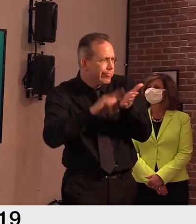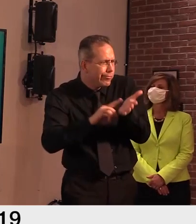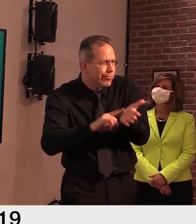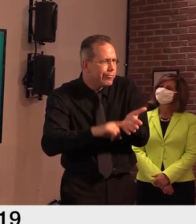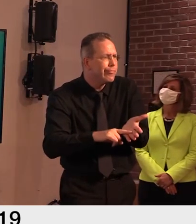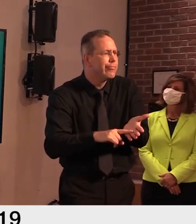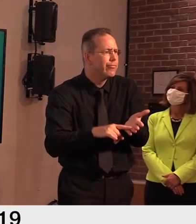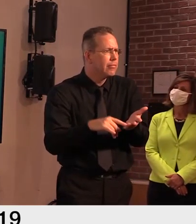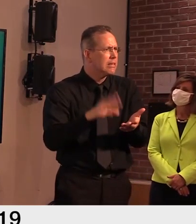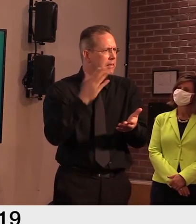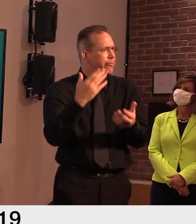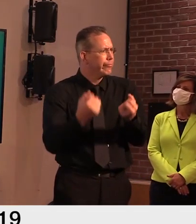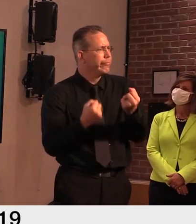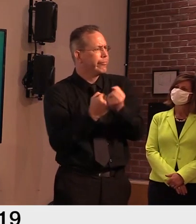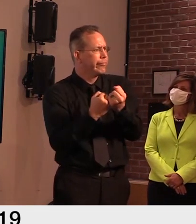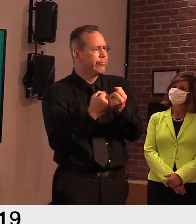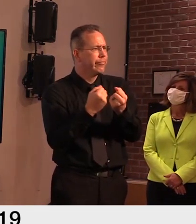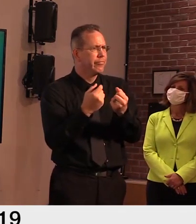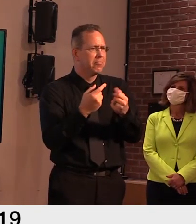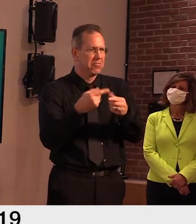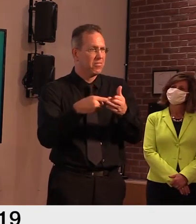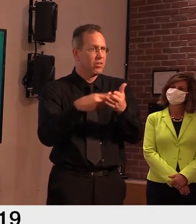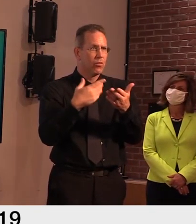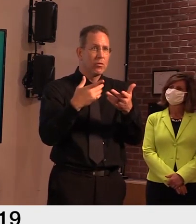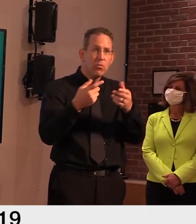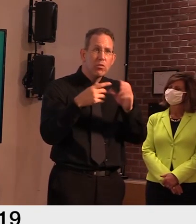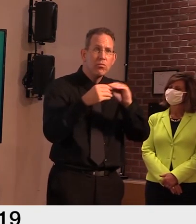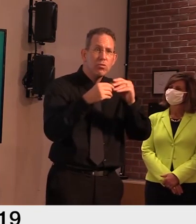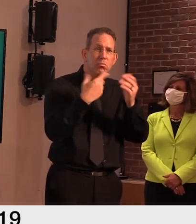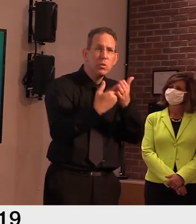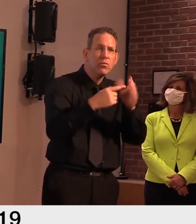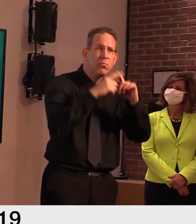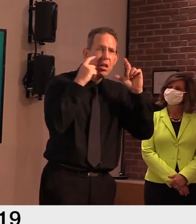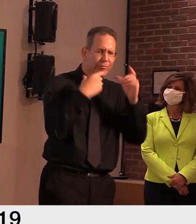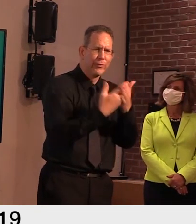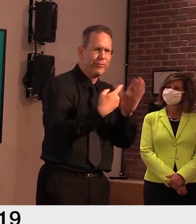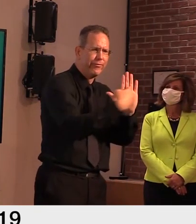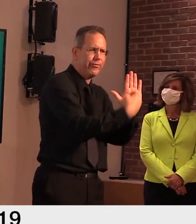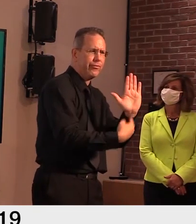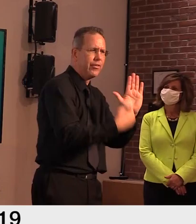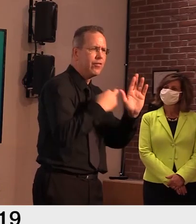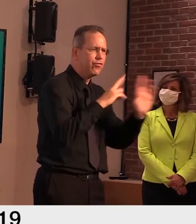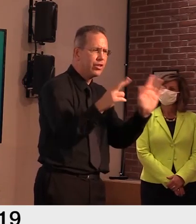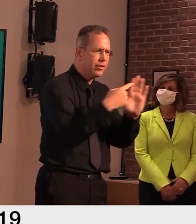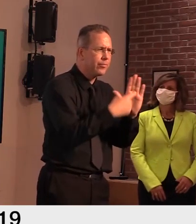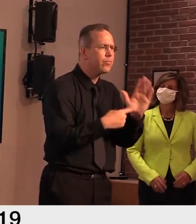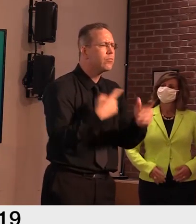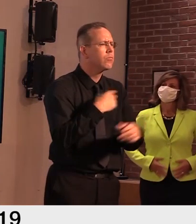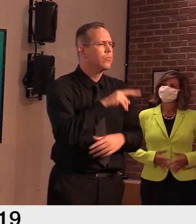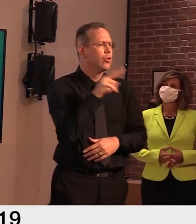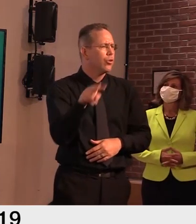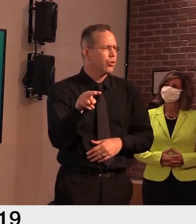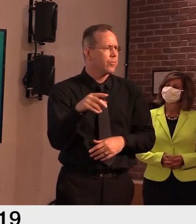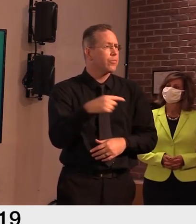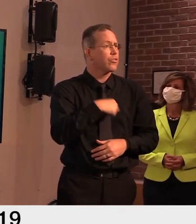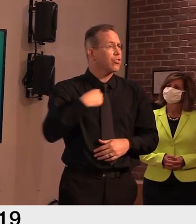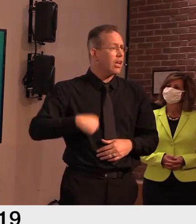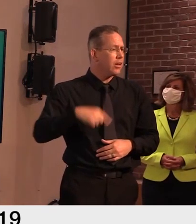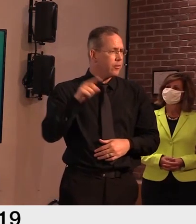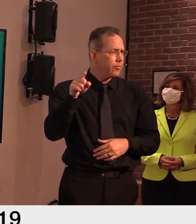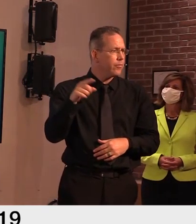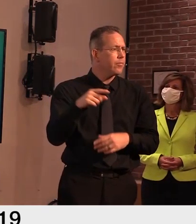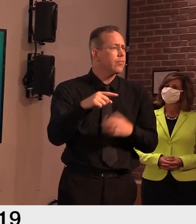that sort. There's a more recent study that actually just came out that a lot of people who are